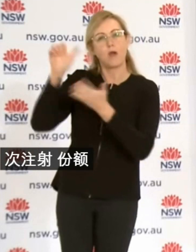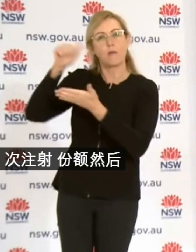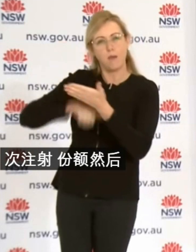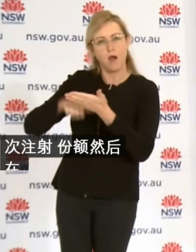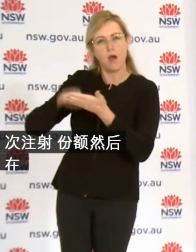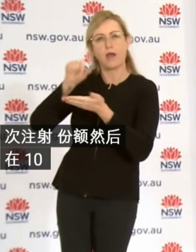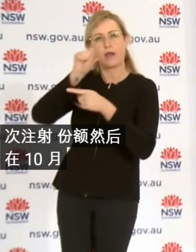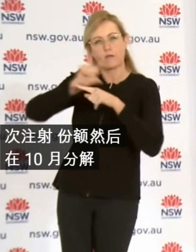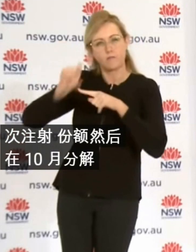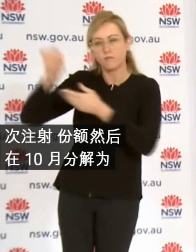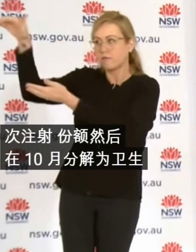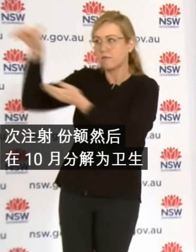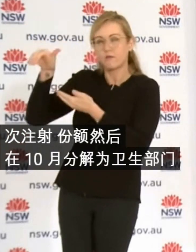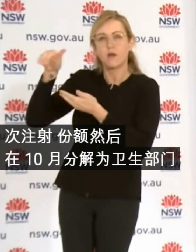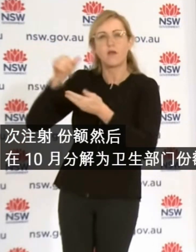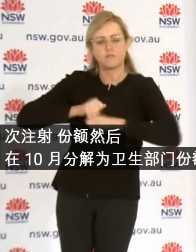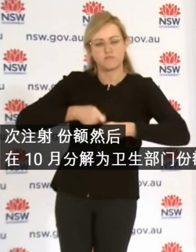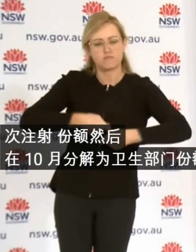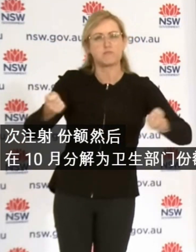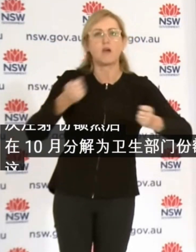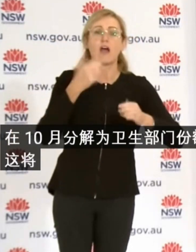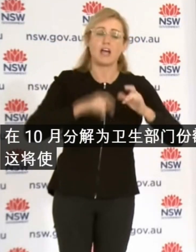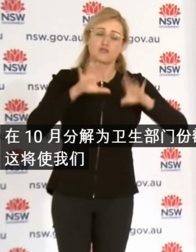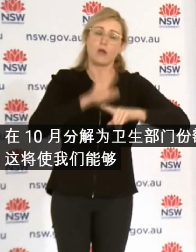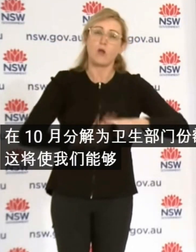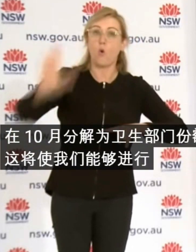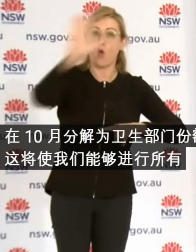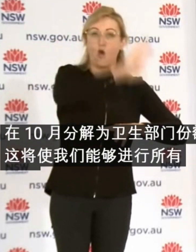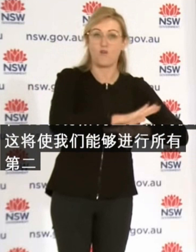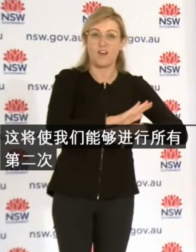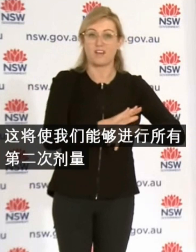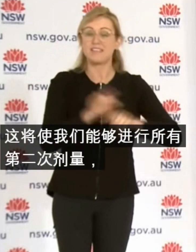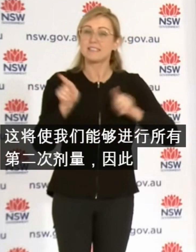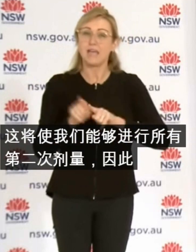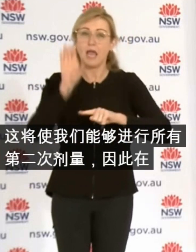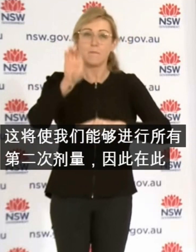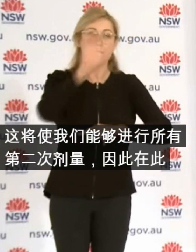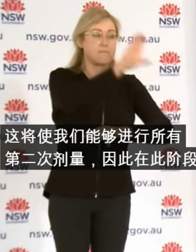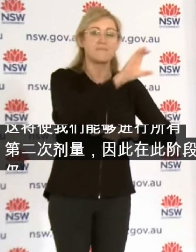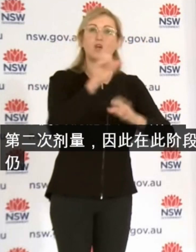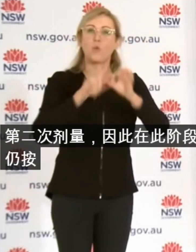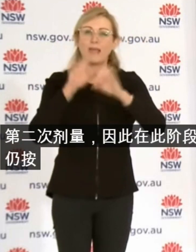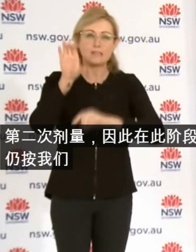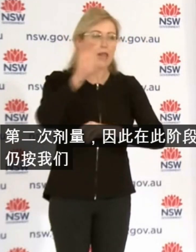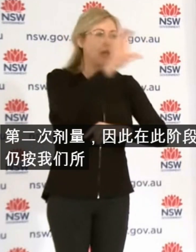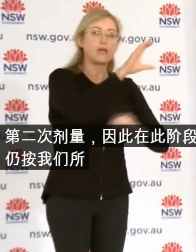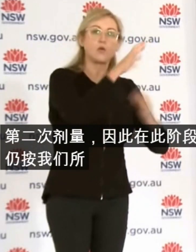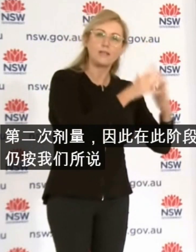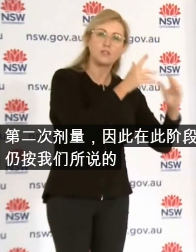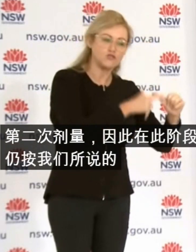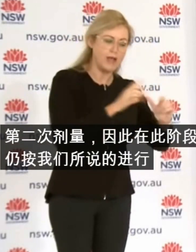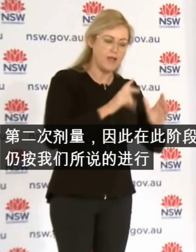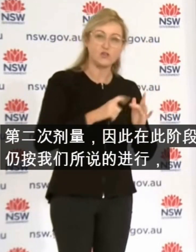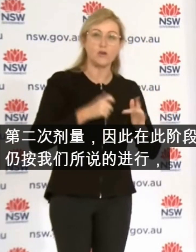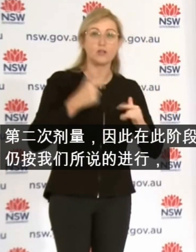broken down into the health department share in October, which will allow us to do all of those second doses. So at this stage, that remains on track to